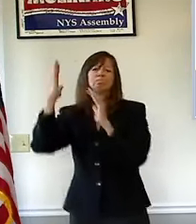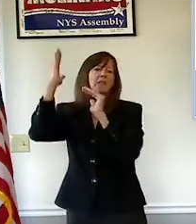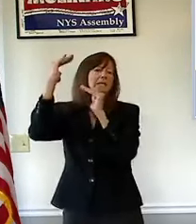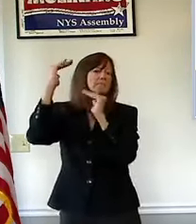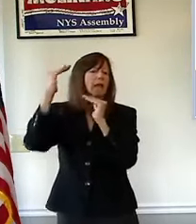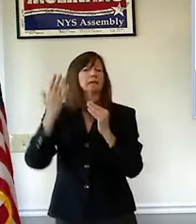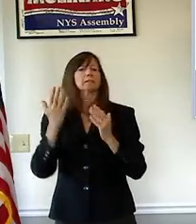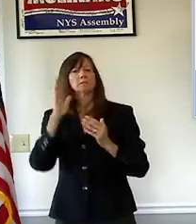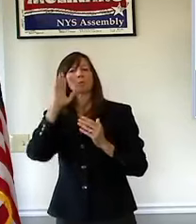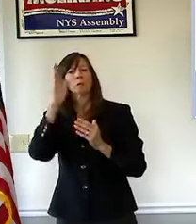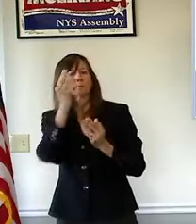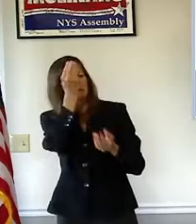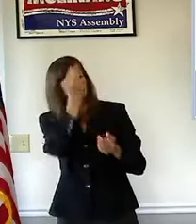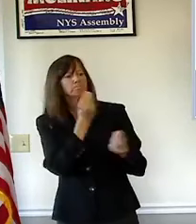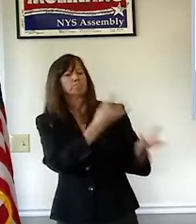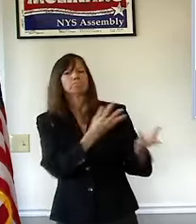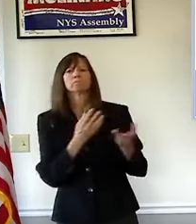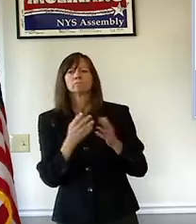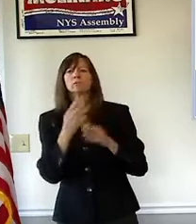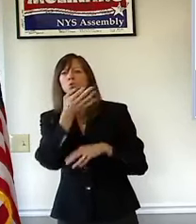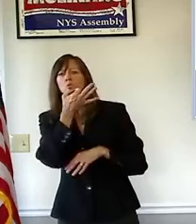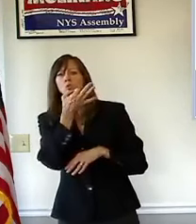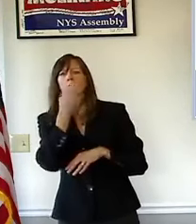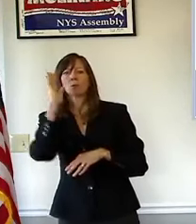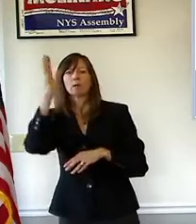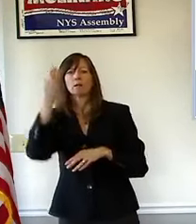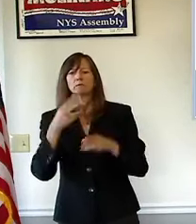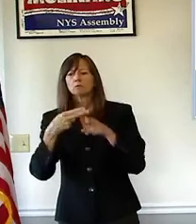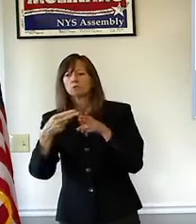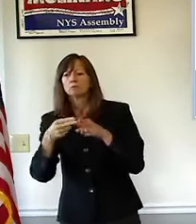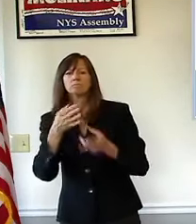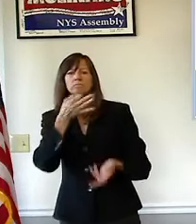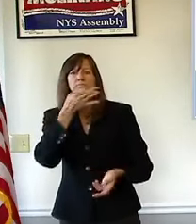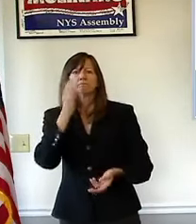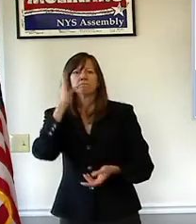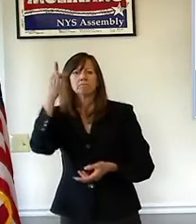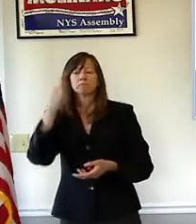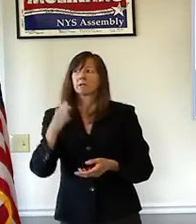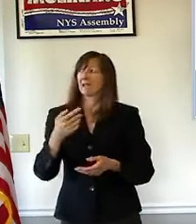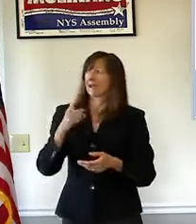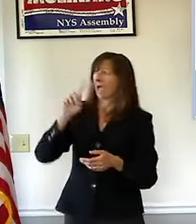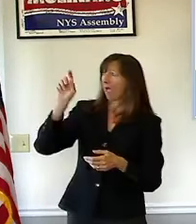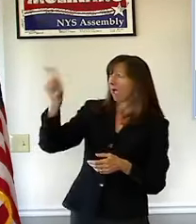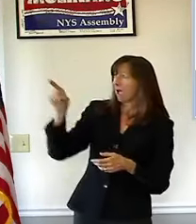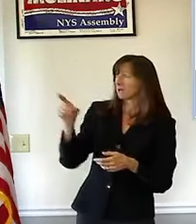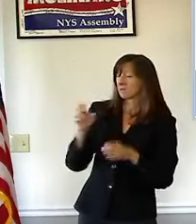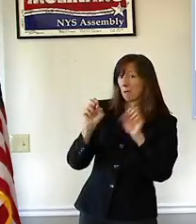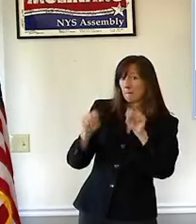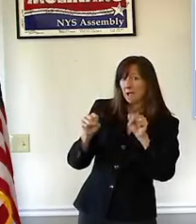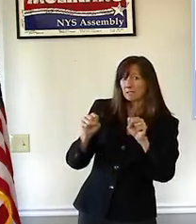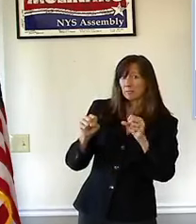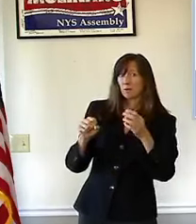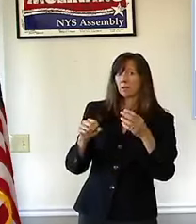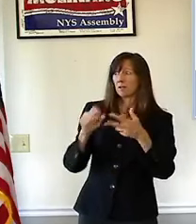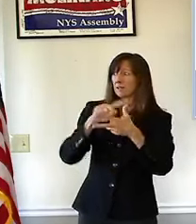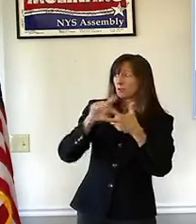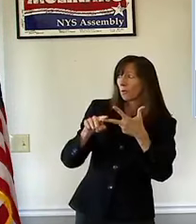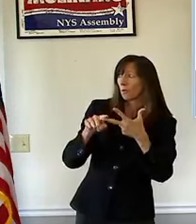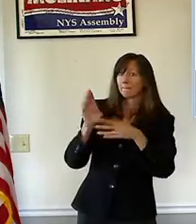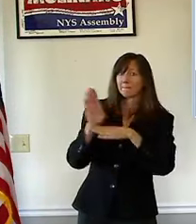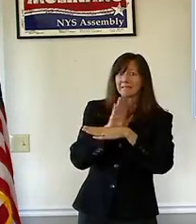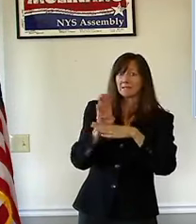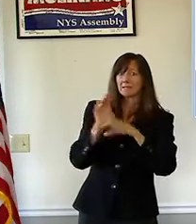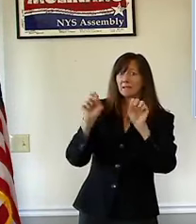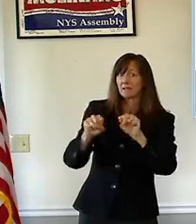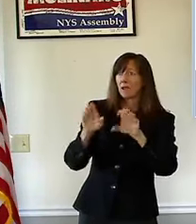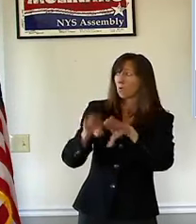issued shortly. So I, of course, asked, well, if that happens, is it possible these businesses could open when the Mid-Hudson region